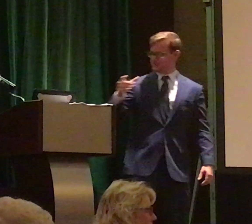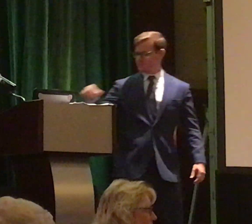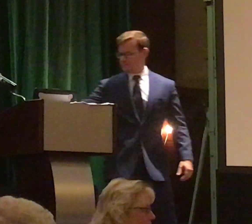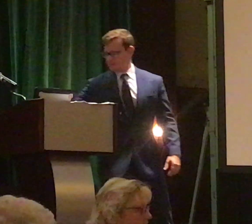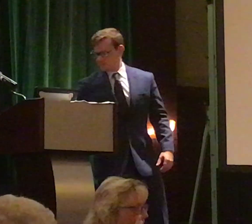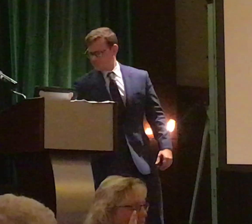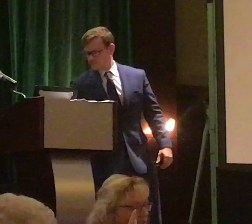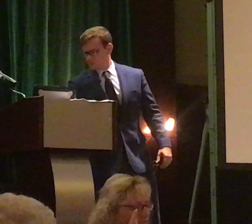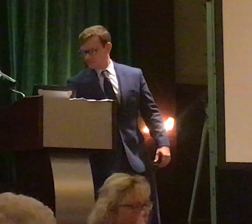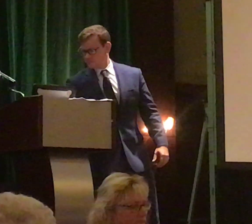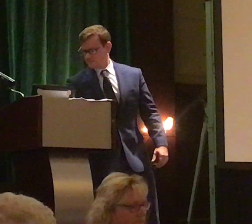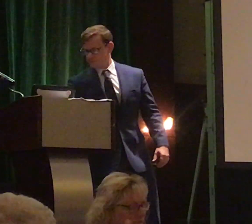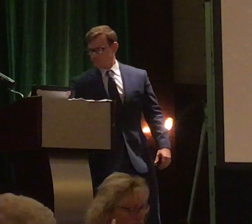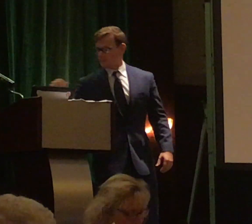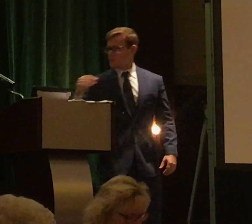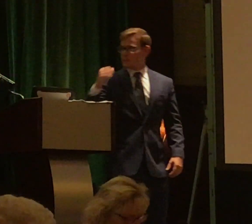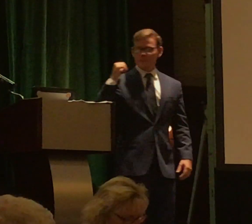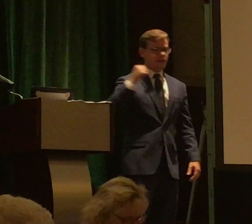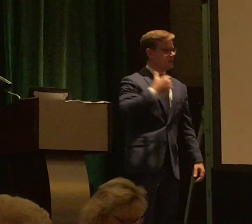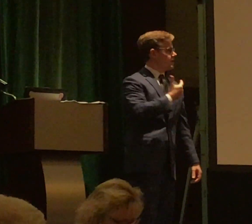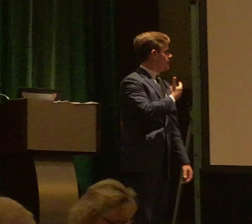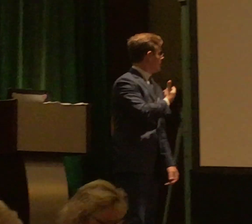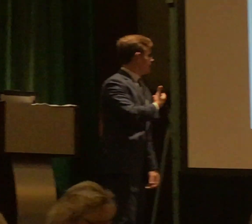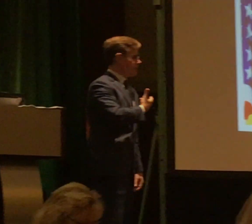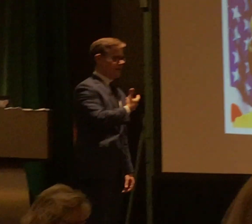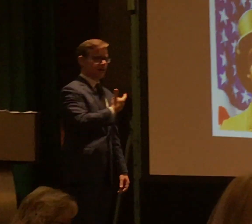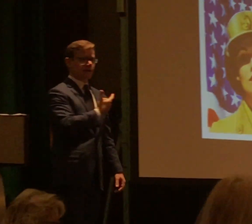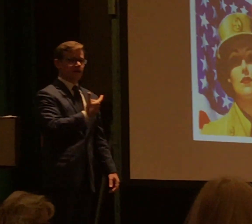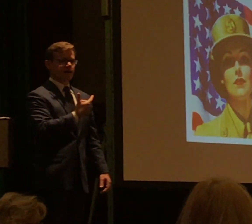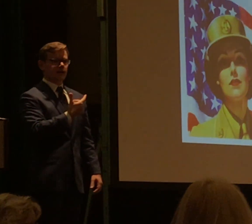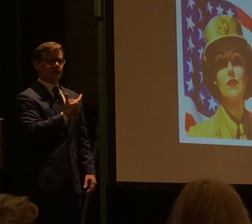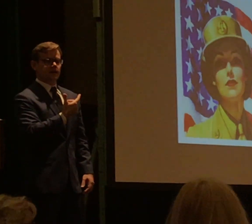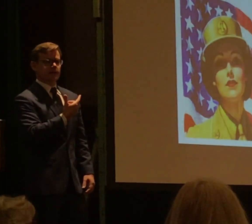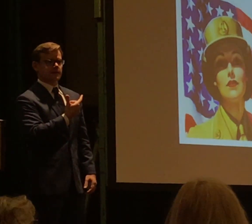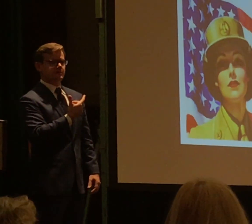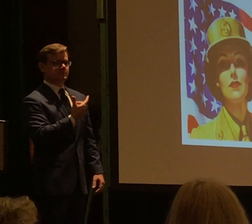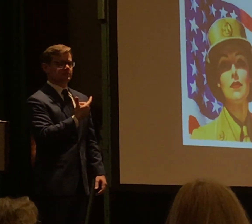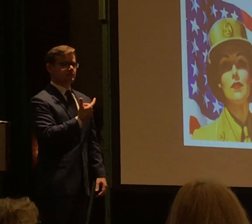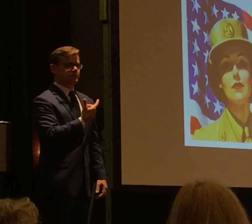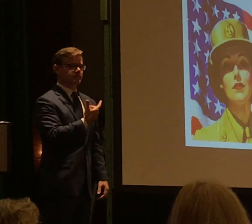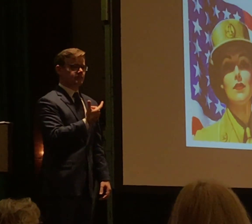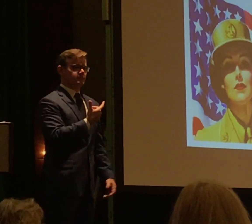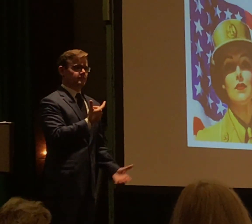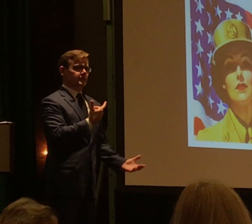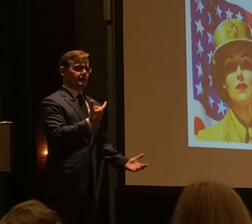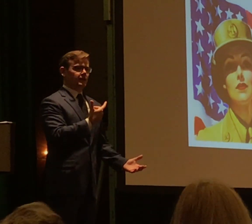had mentioned that at the time, because what I would have brought up is this fact.